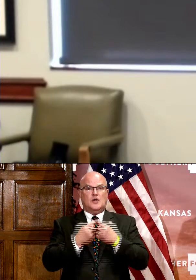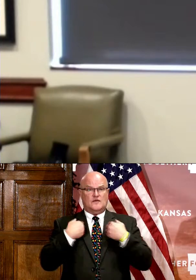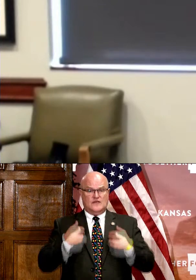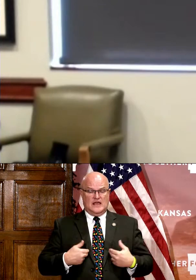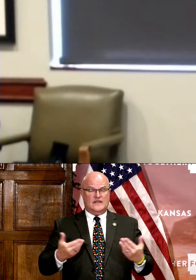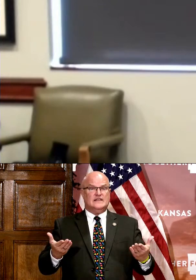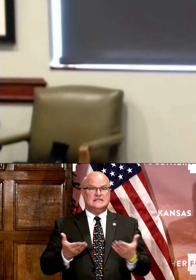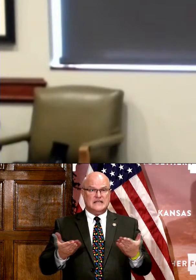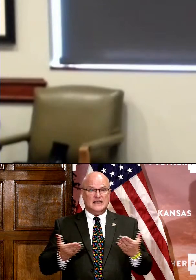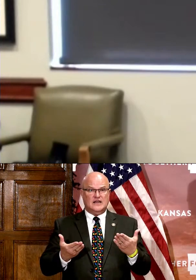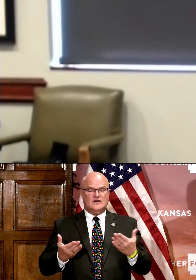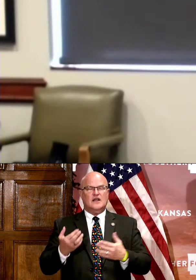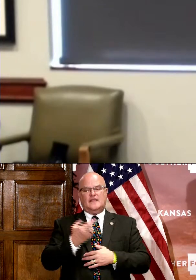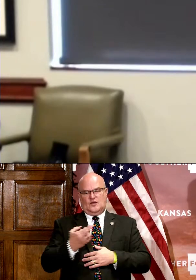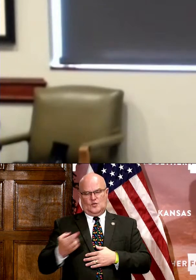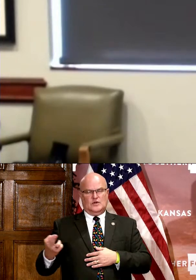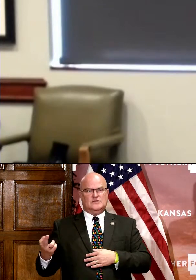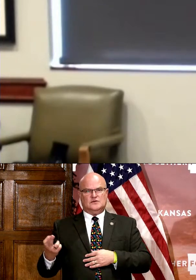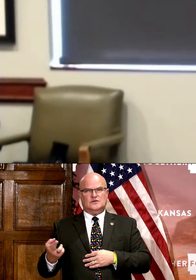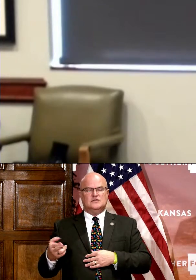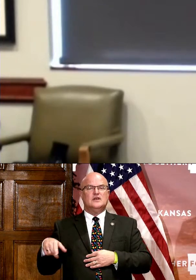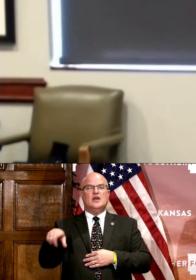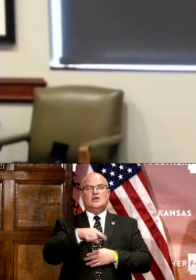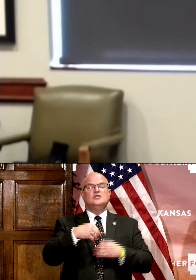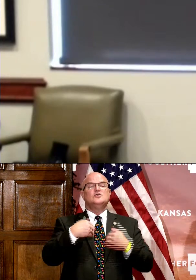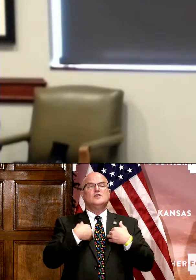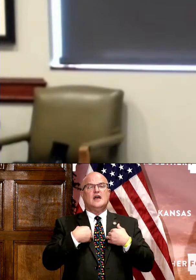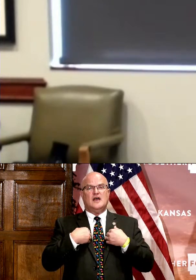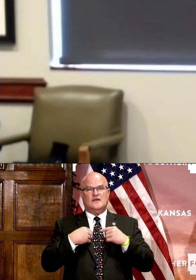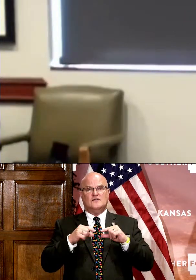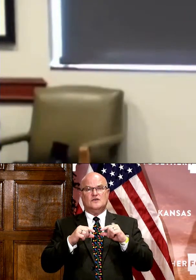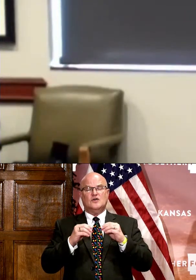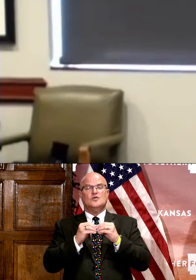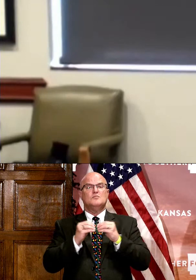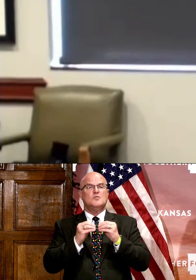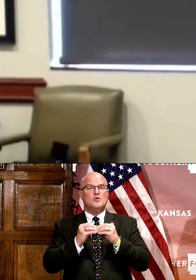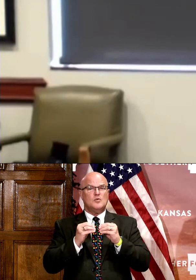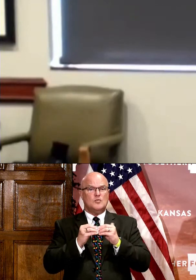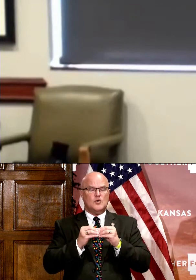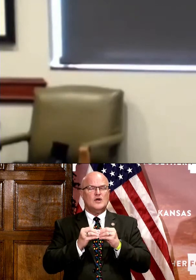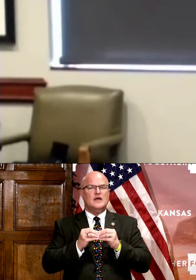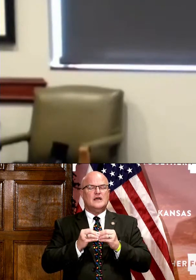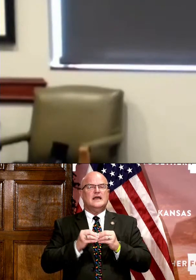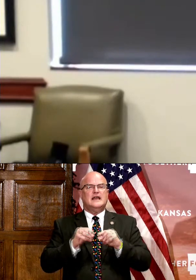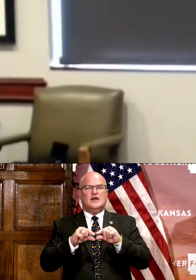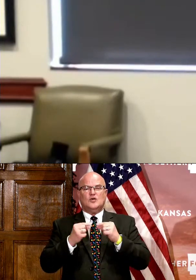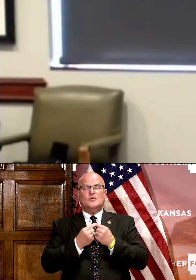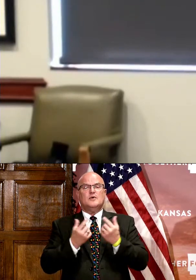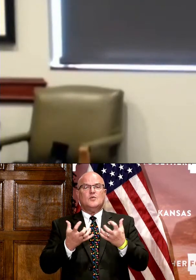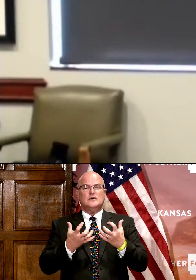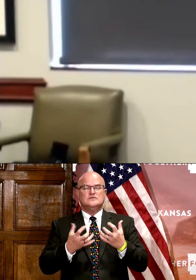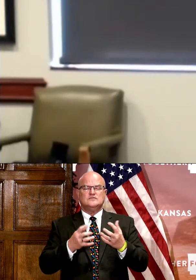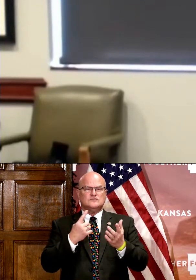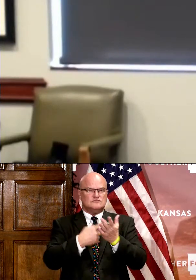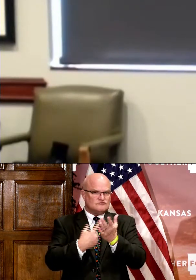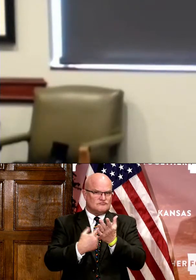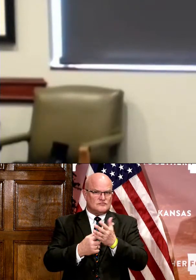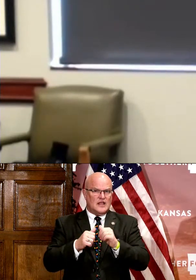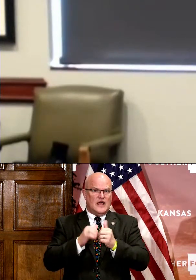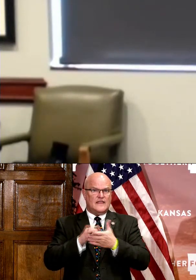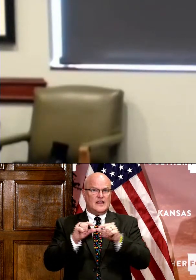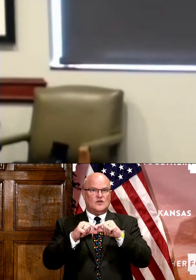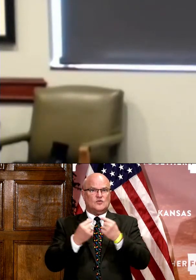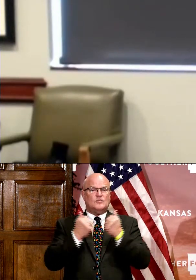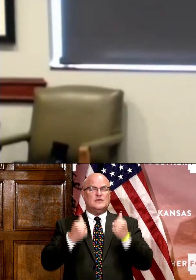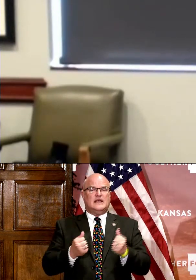that they're a resource. If you have a group of 20 or more and want to talk with them about how that group